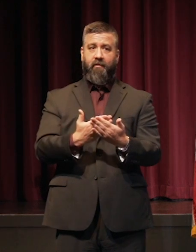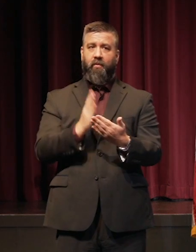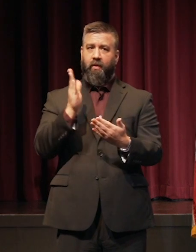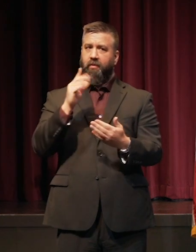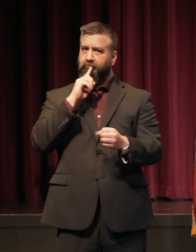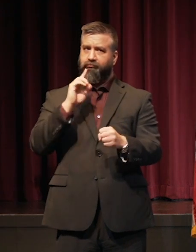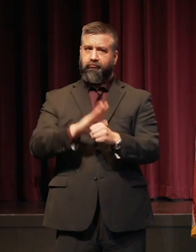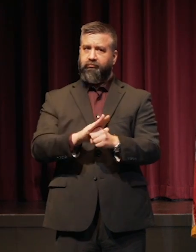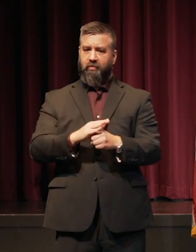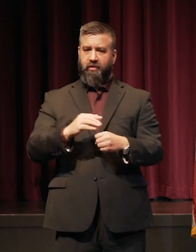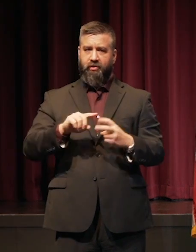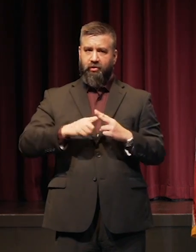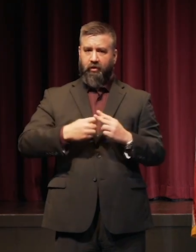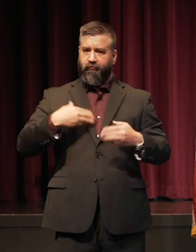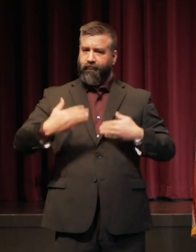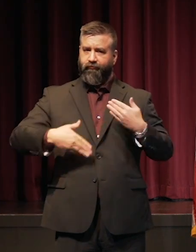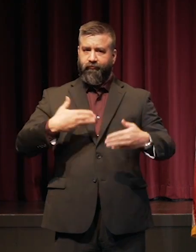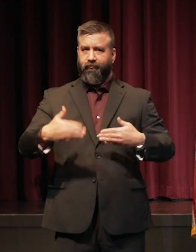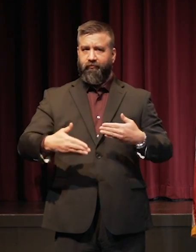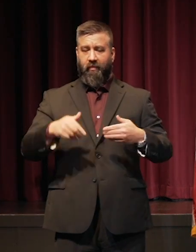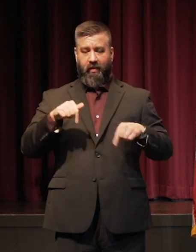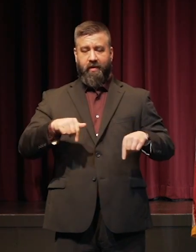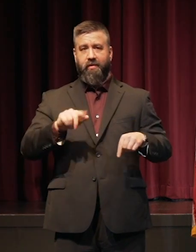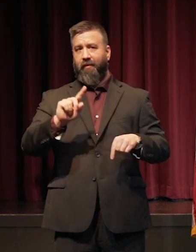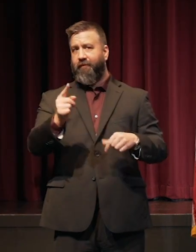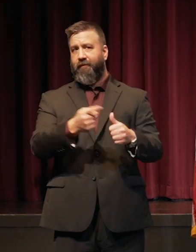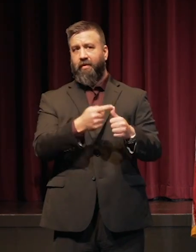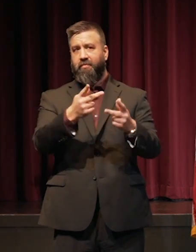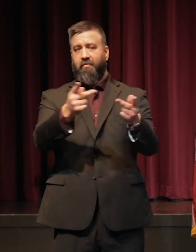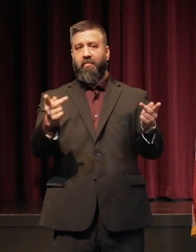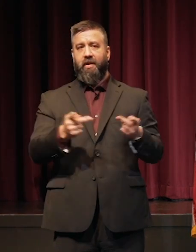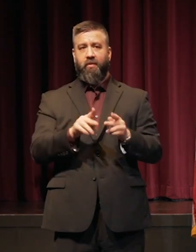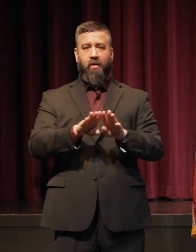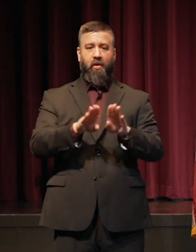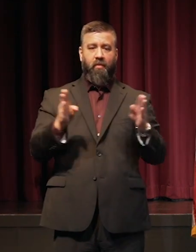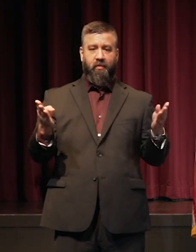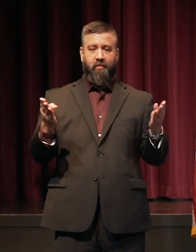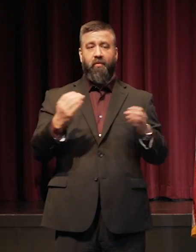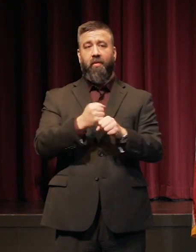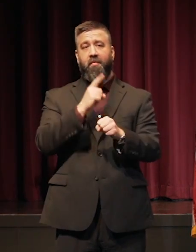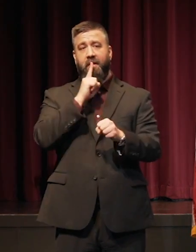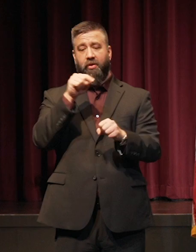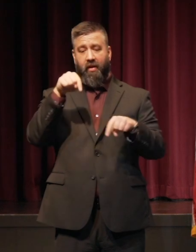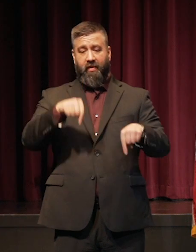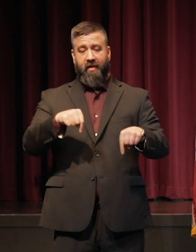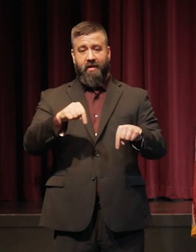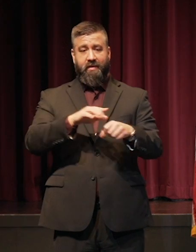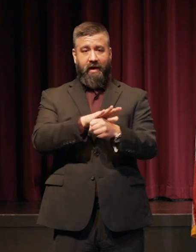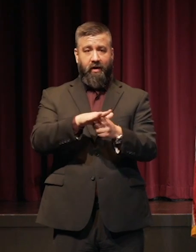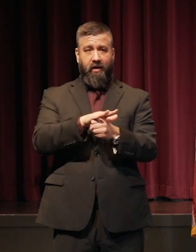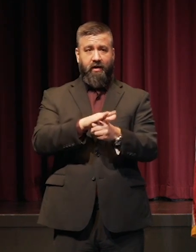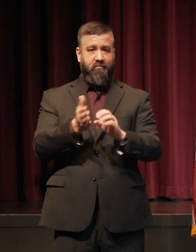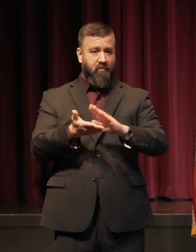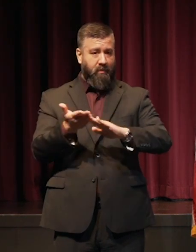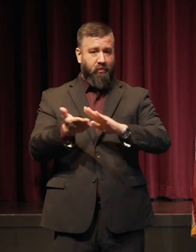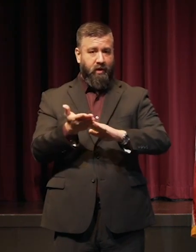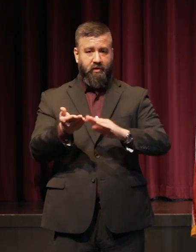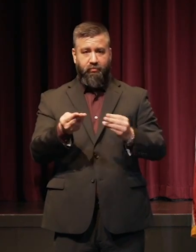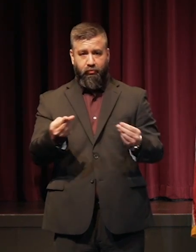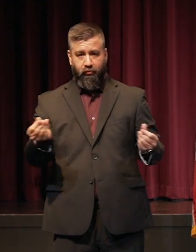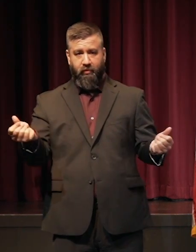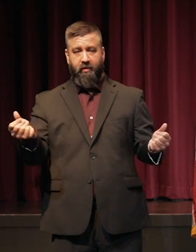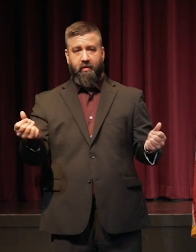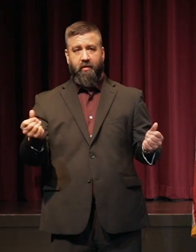this site open. This will be one of the first sites we open. We want to make sure that this mass vaccination site is up and operational, and